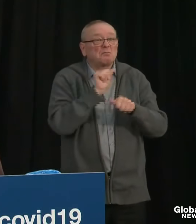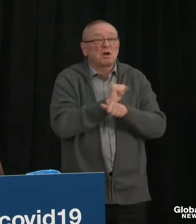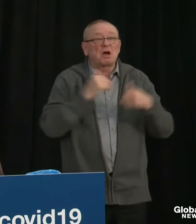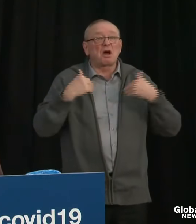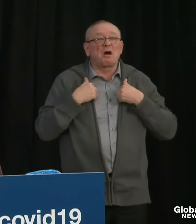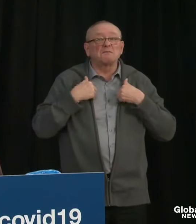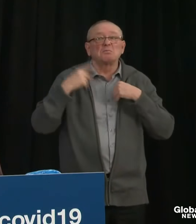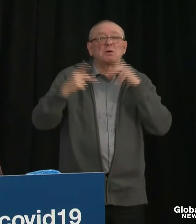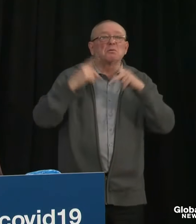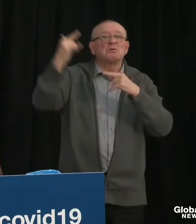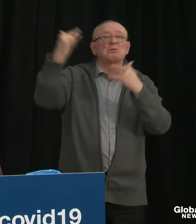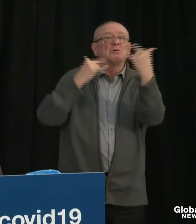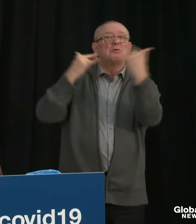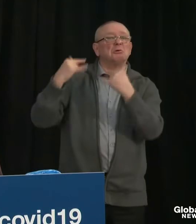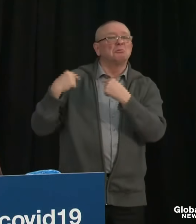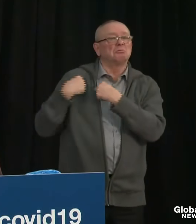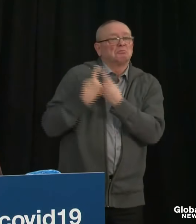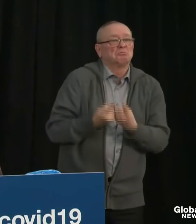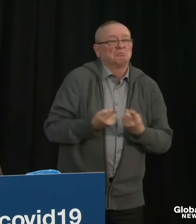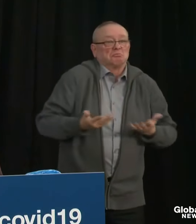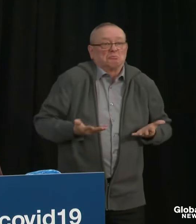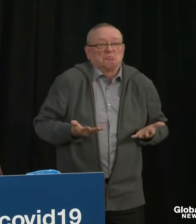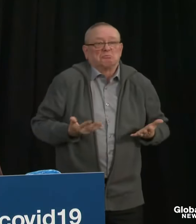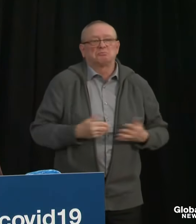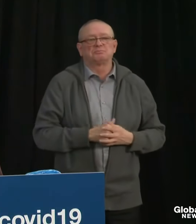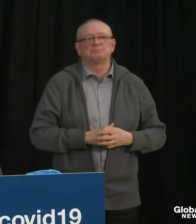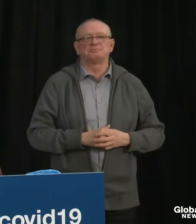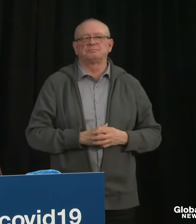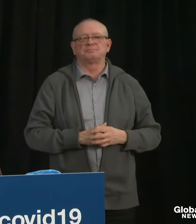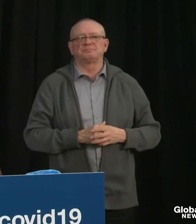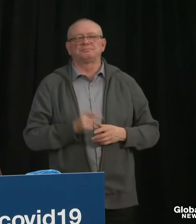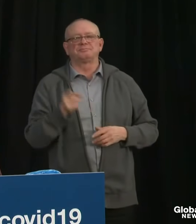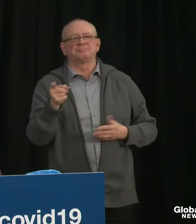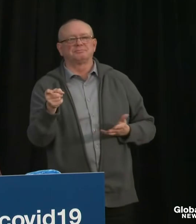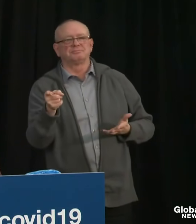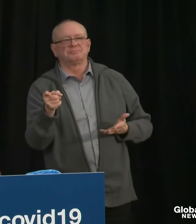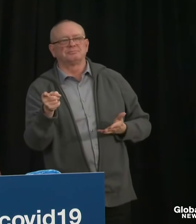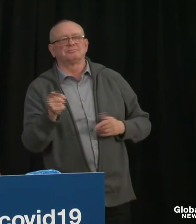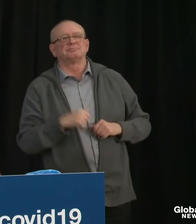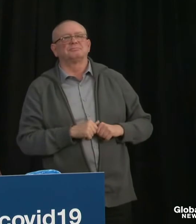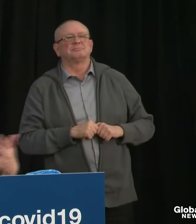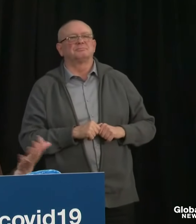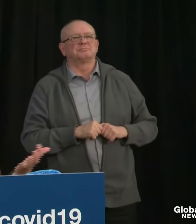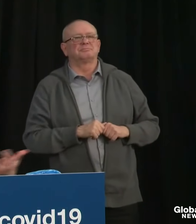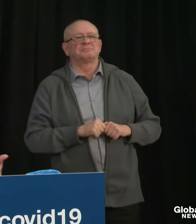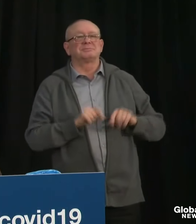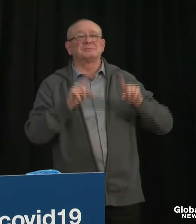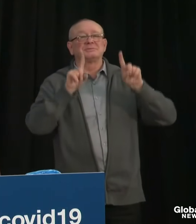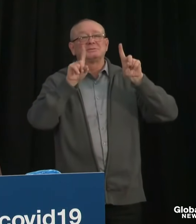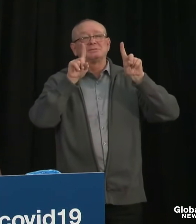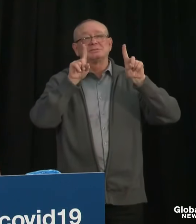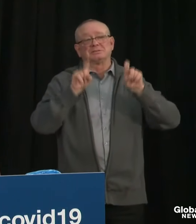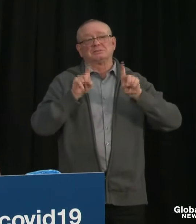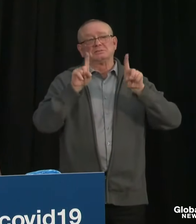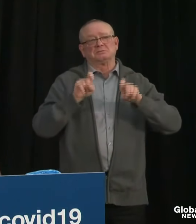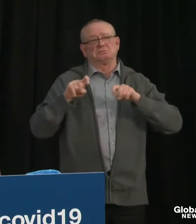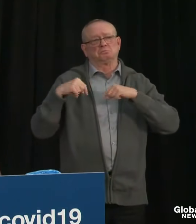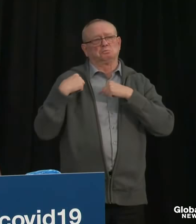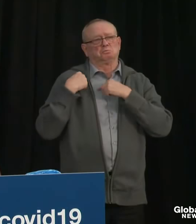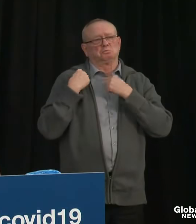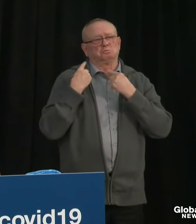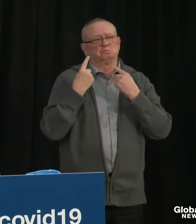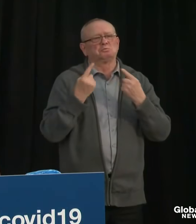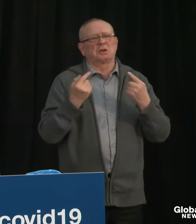The testing that's done in Alberta involves some genetic analysis of a sample of the viruses